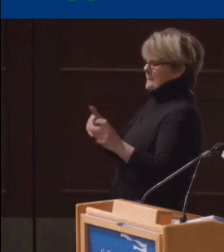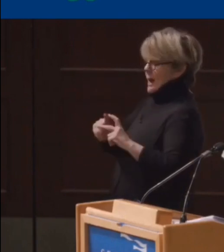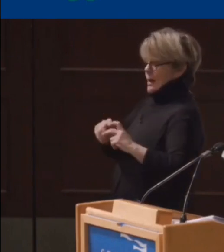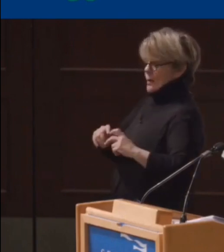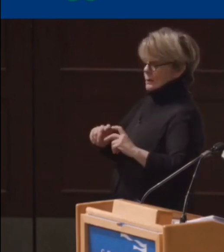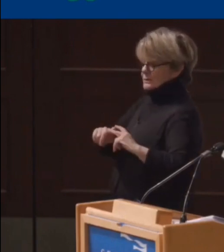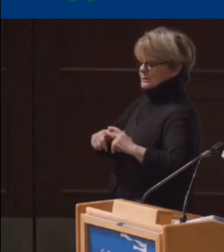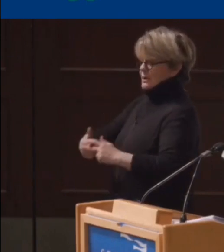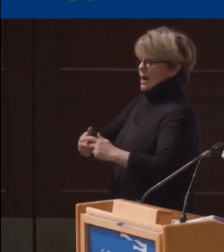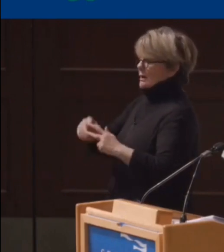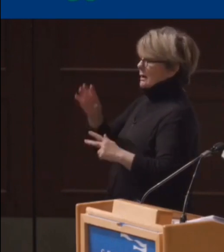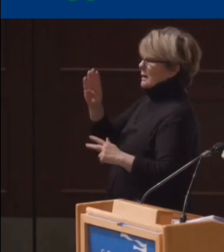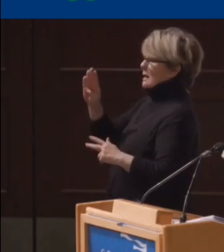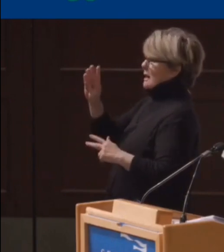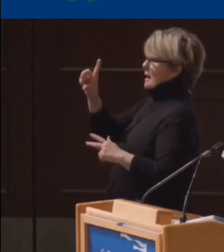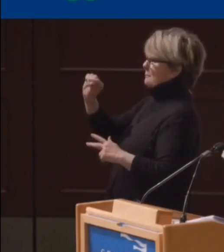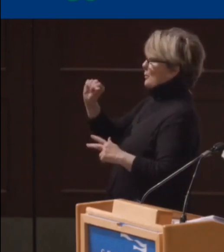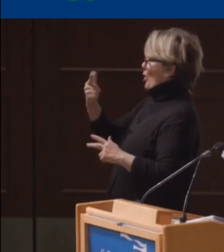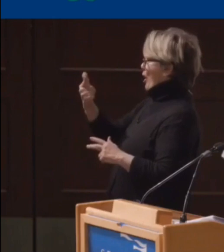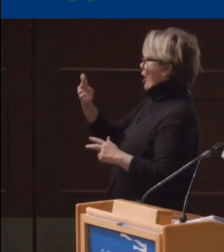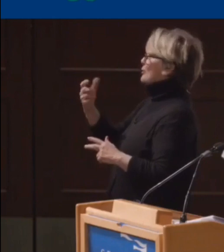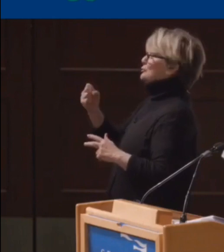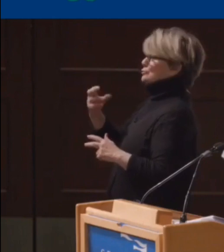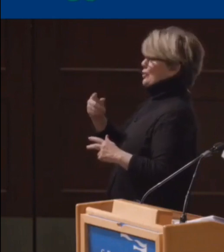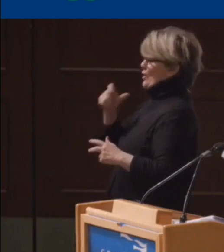so that all the papers could go digital.